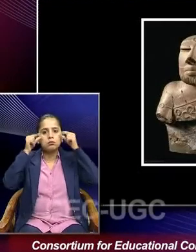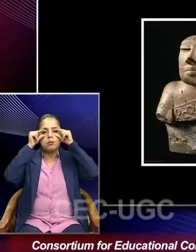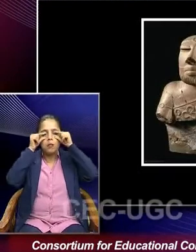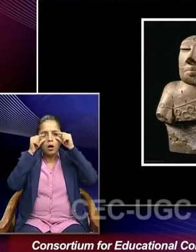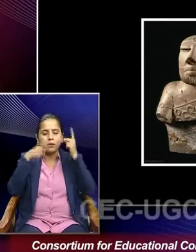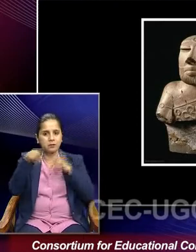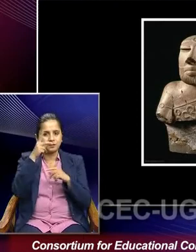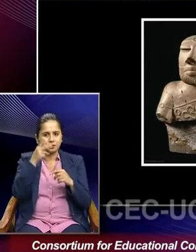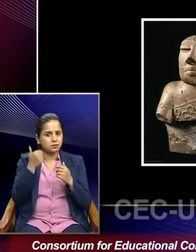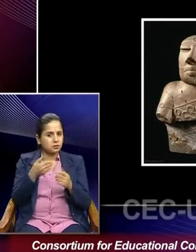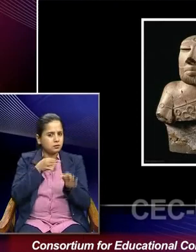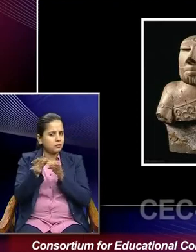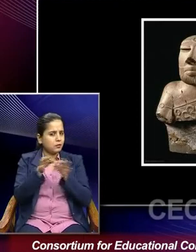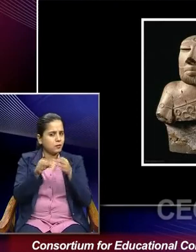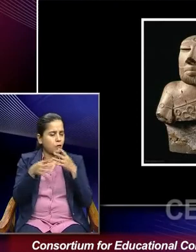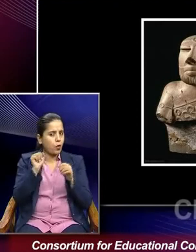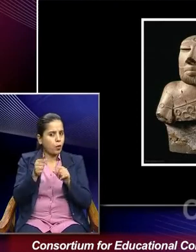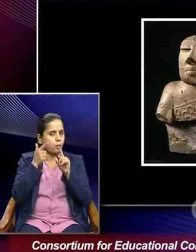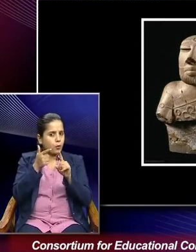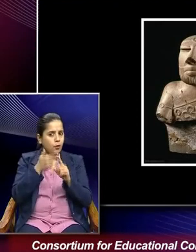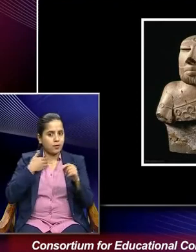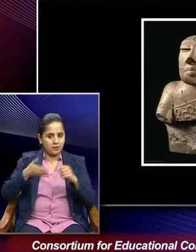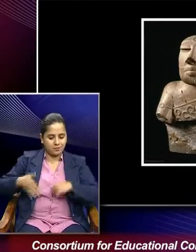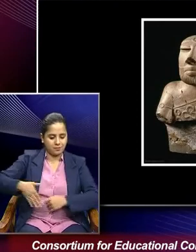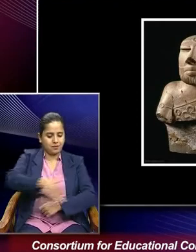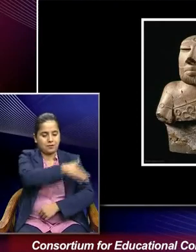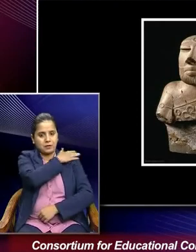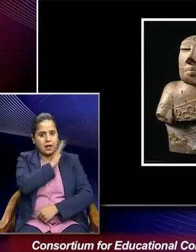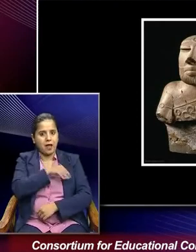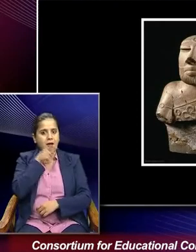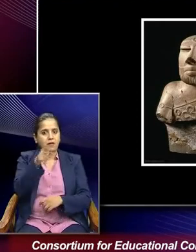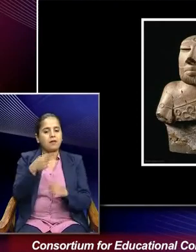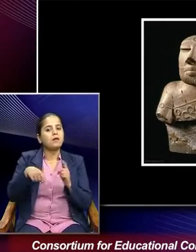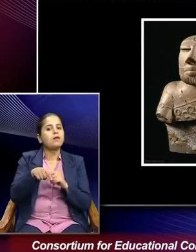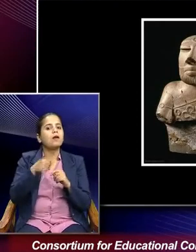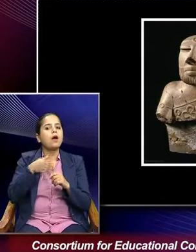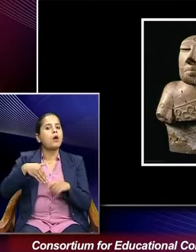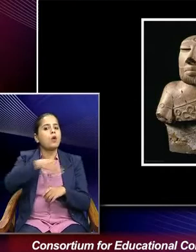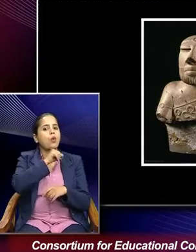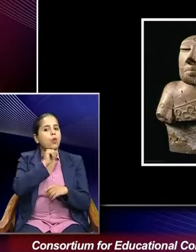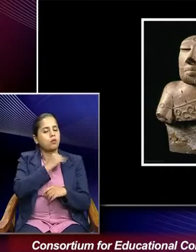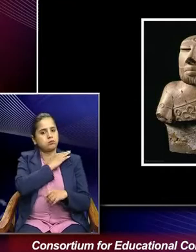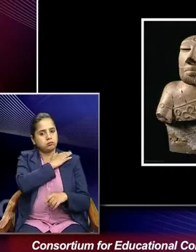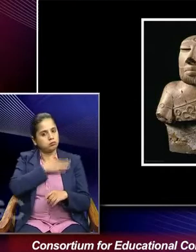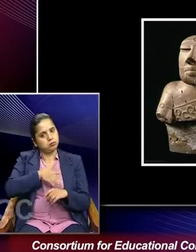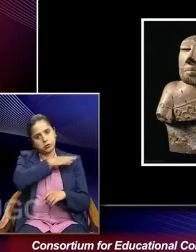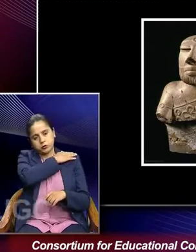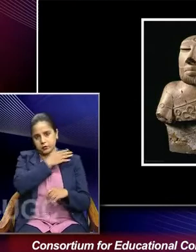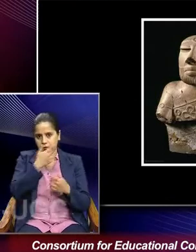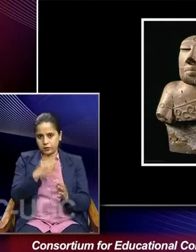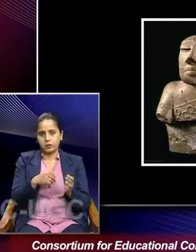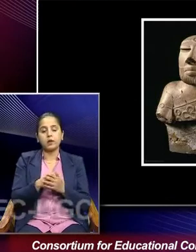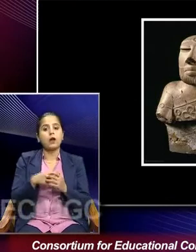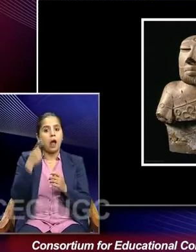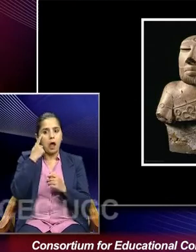have just described, the shawl with the design draped on the shoulder and the eyes in